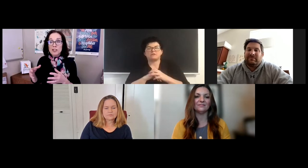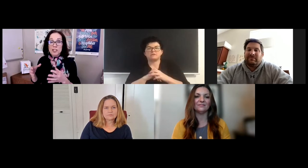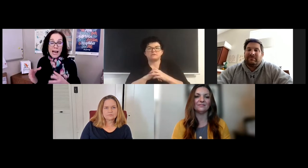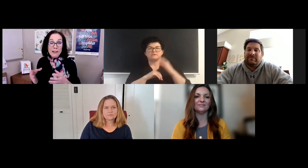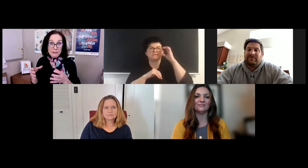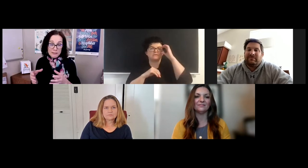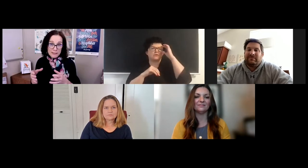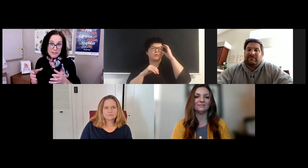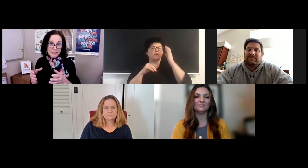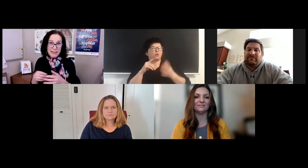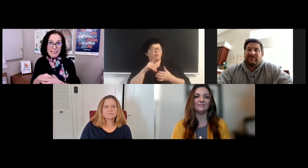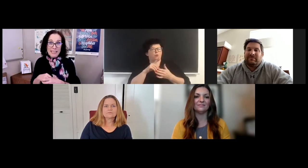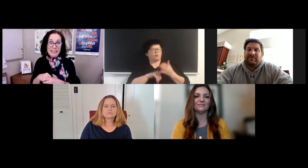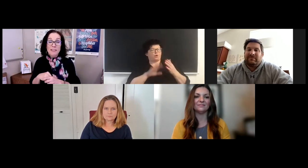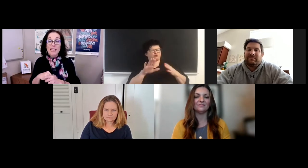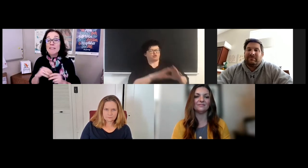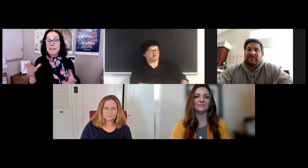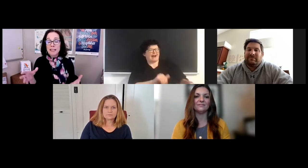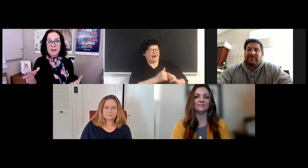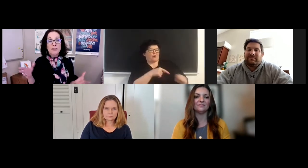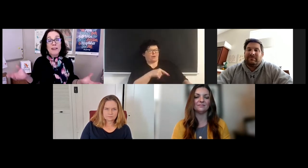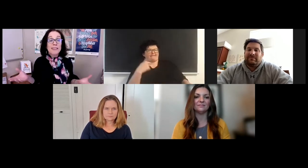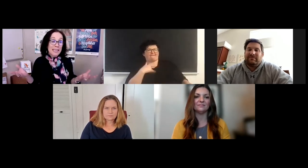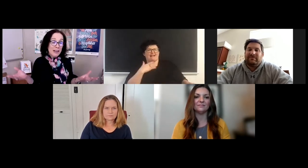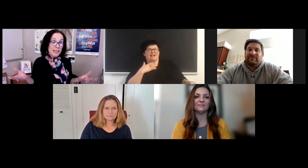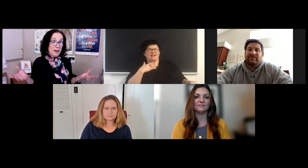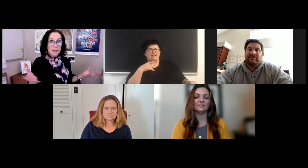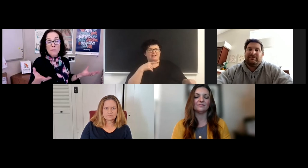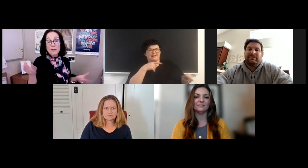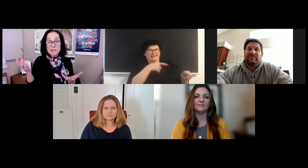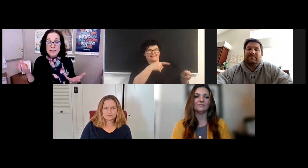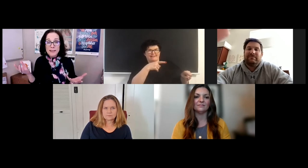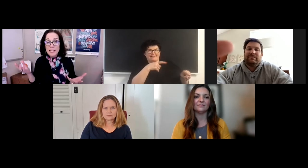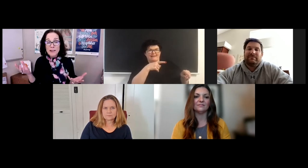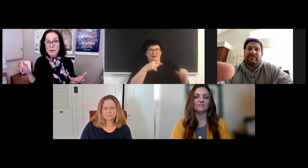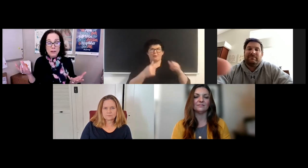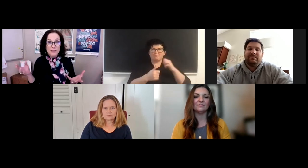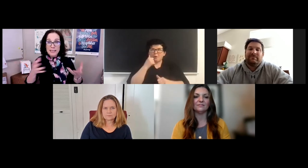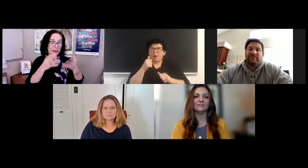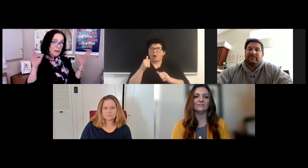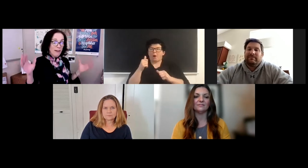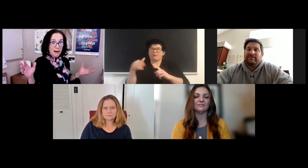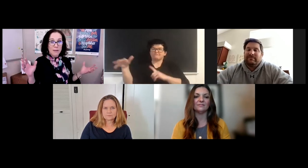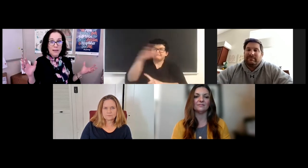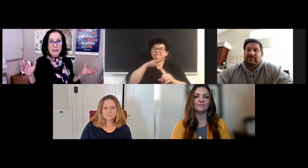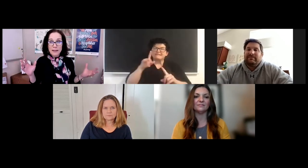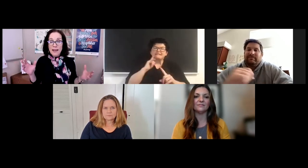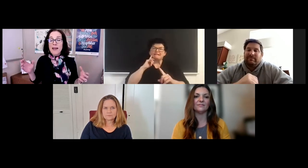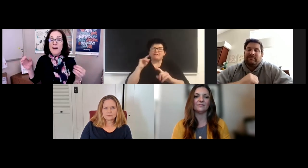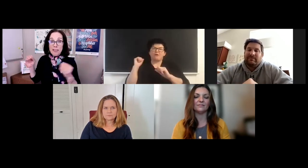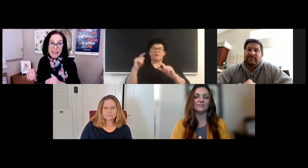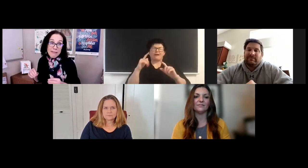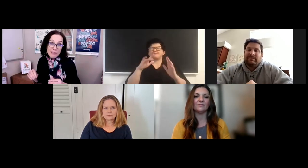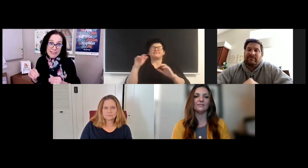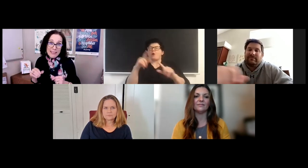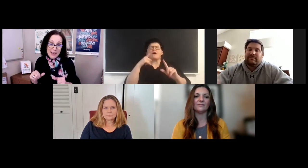what does your child feel like? Are they, you know, they're in the hearing, you know, if they're mostly in the hearing world in a hearing environment,